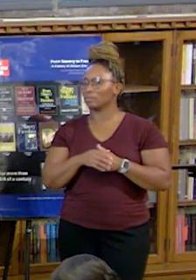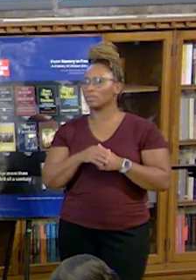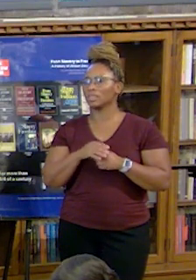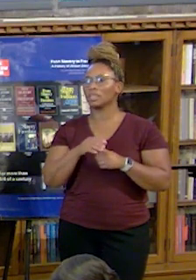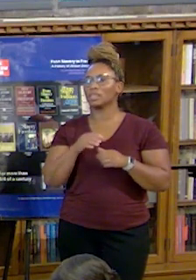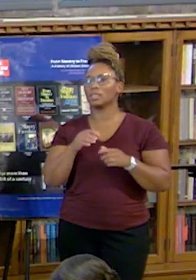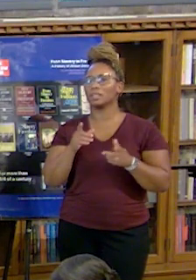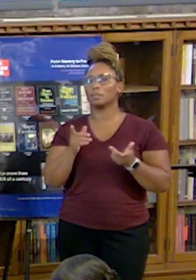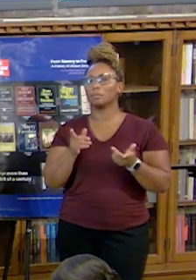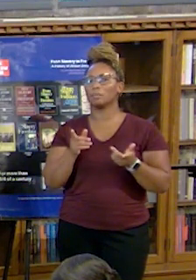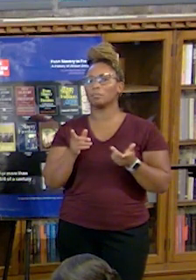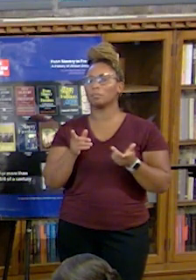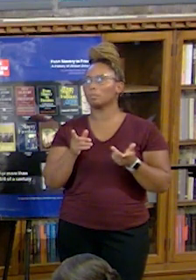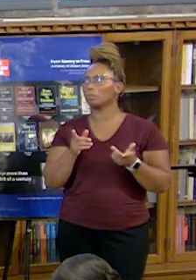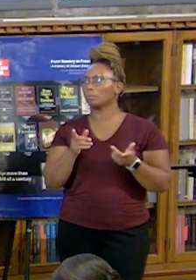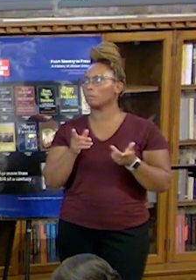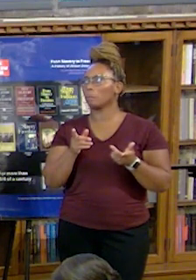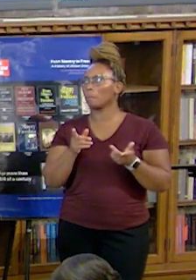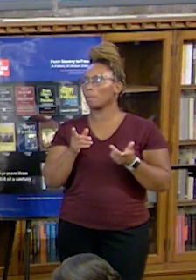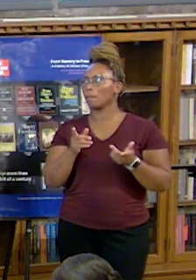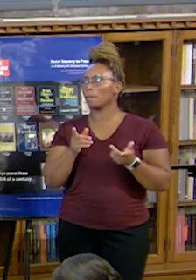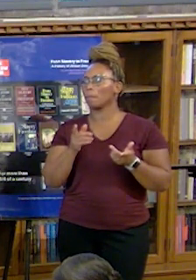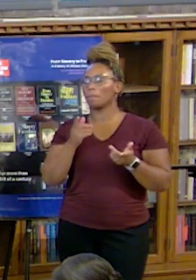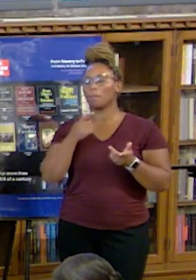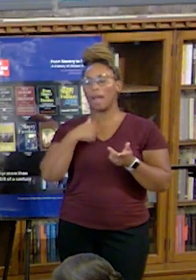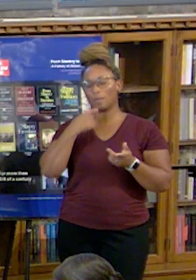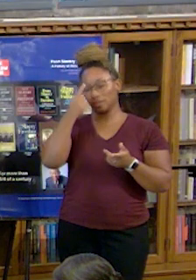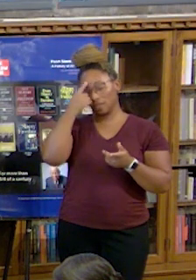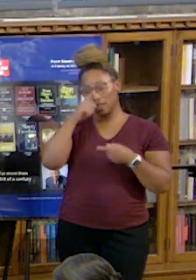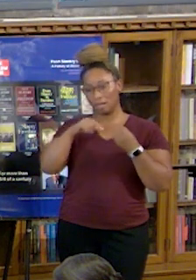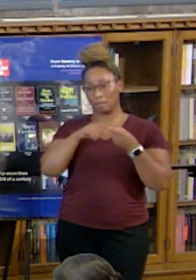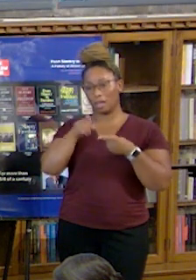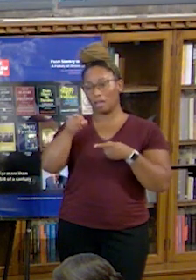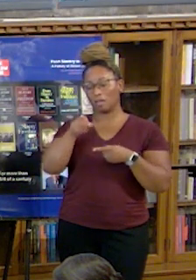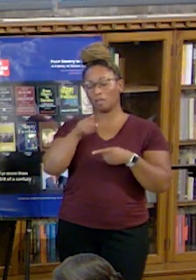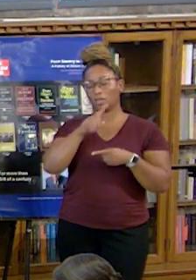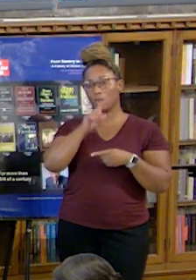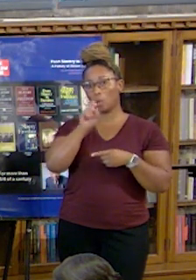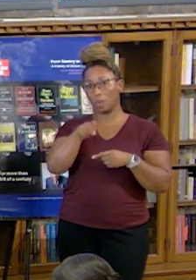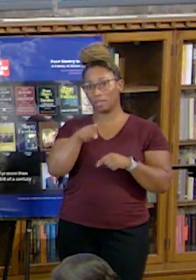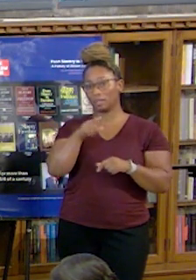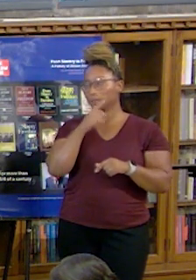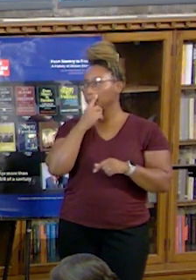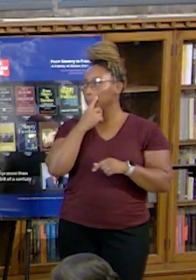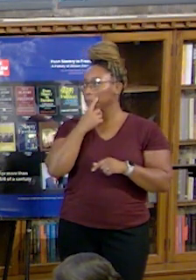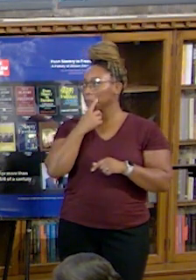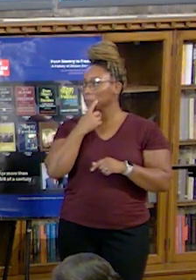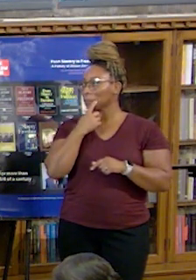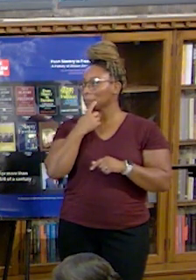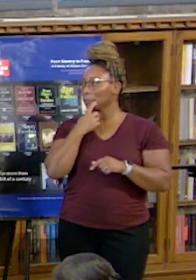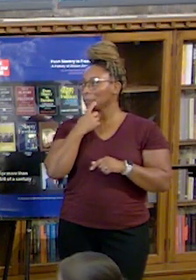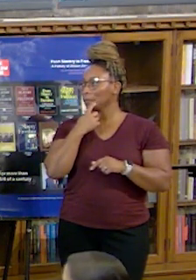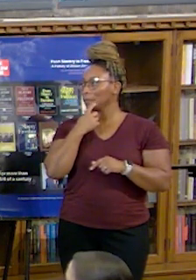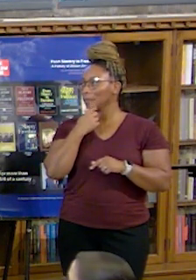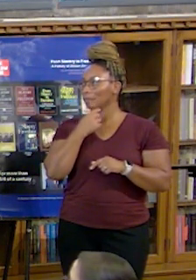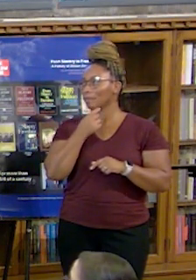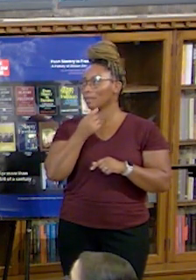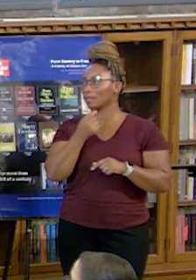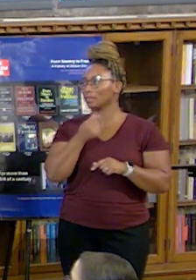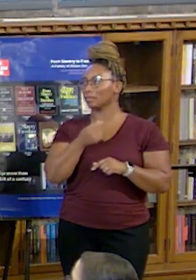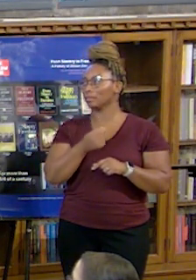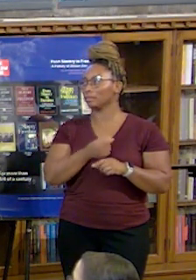there's also sort of when this when I was thinking about this question um as it was just posed I realized that